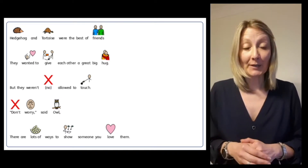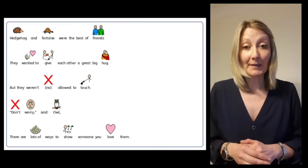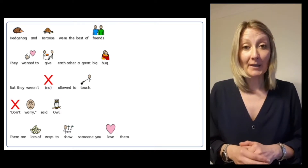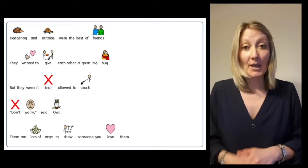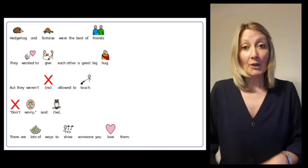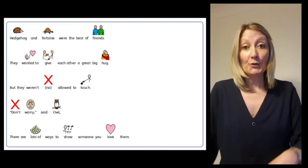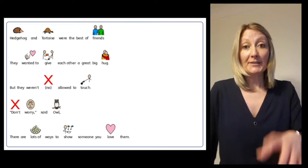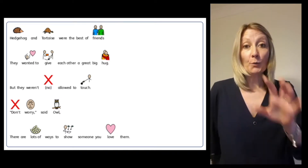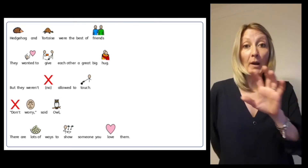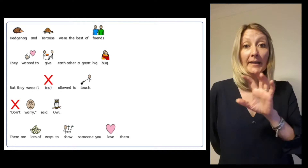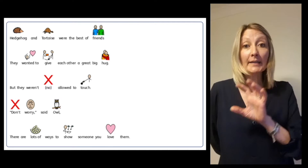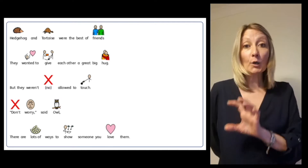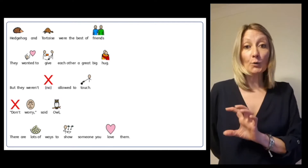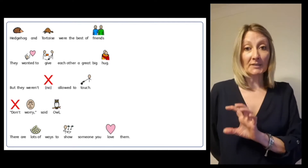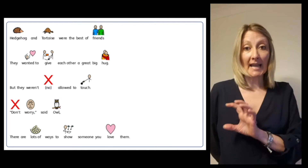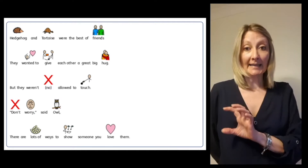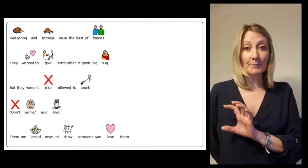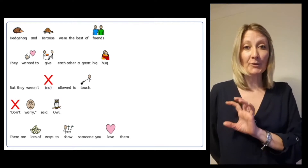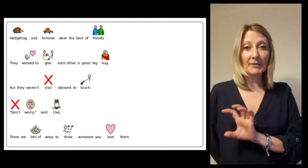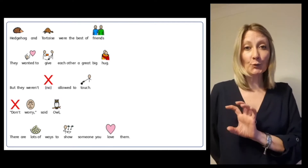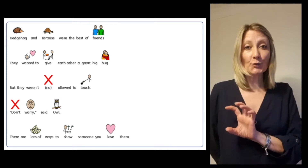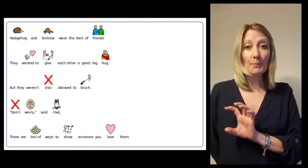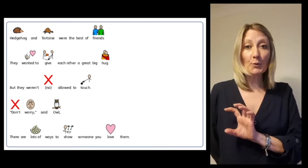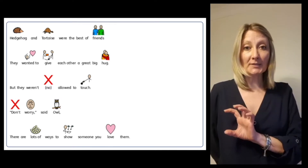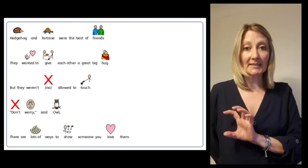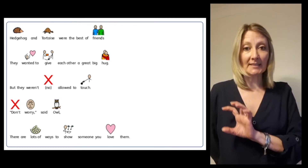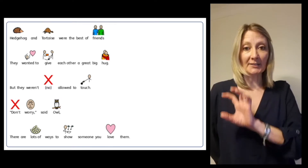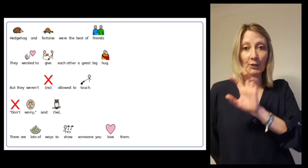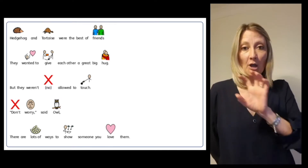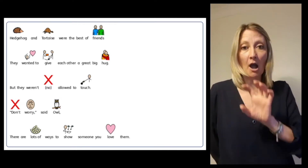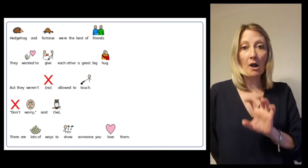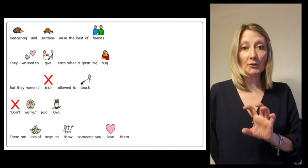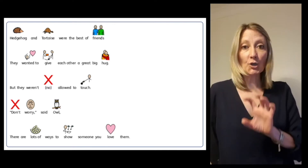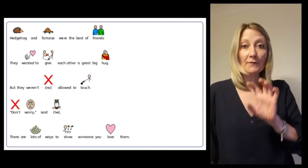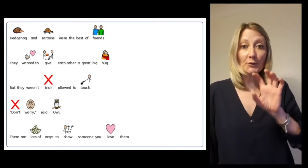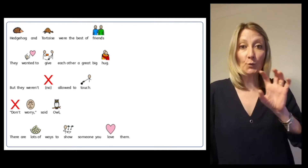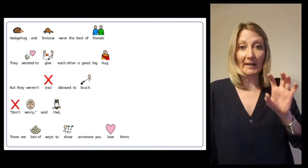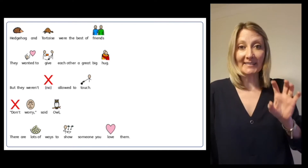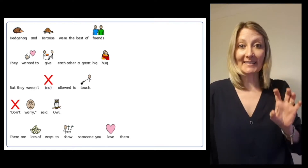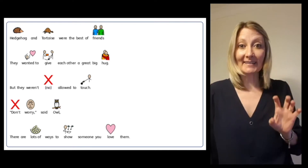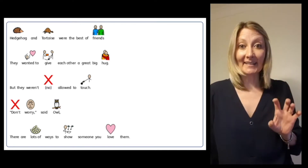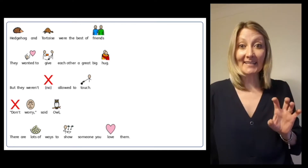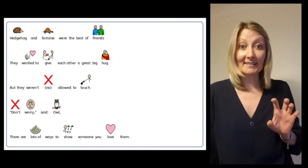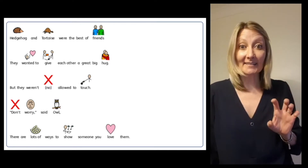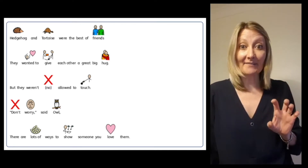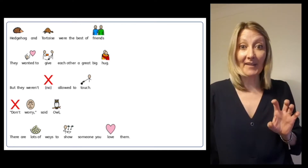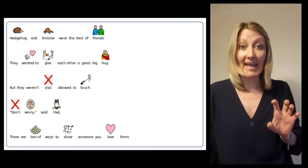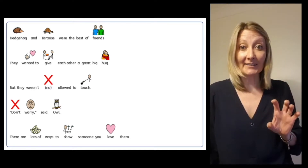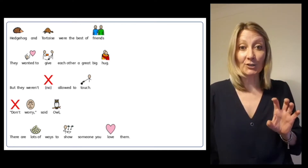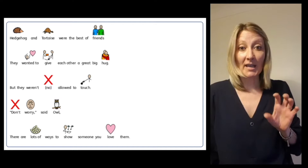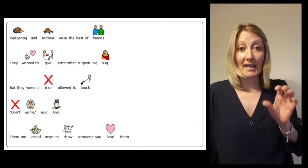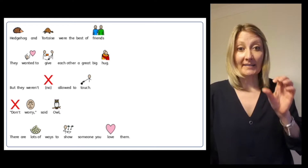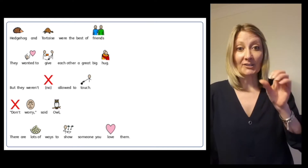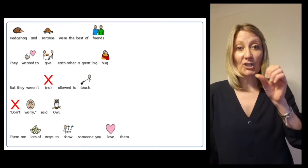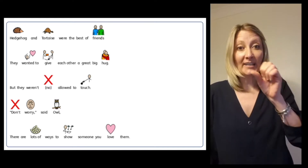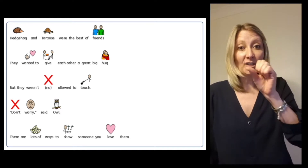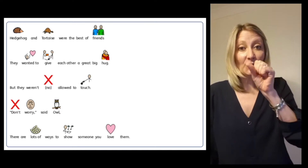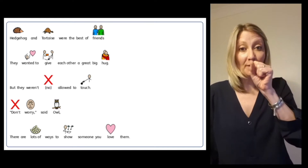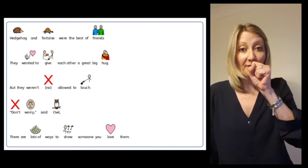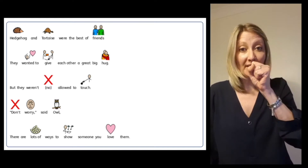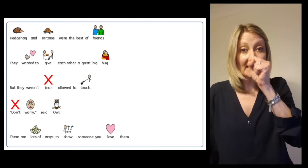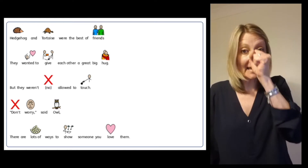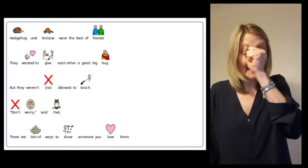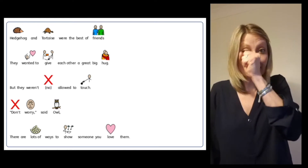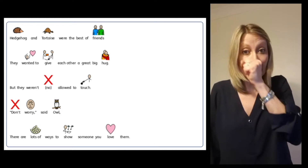hedgehog. You need a working clawed hand, bring it to your supporting side, you're going to arch over twice. That's the sign for hedge. Then change it to